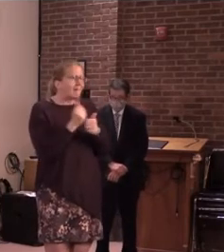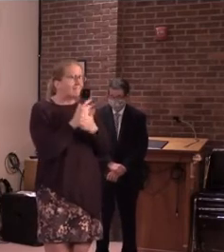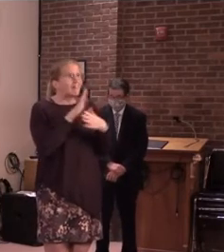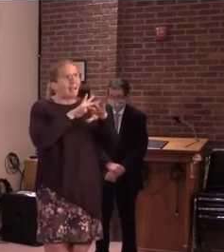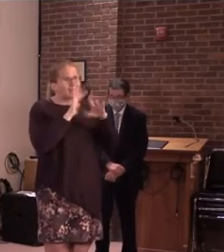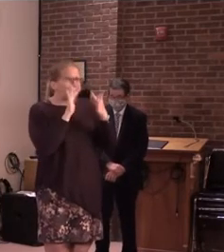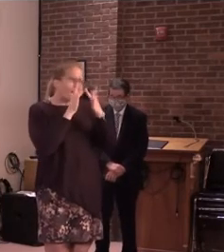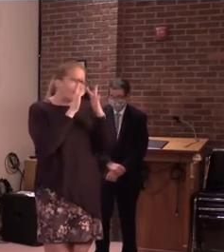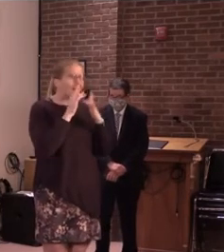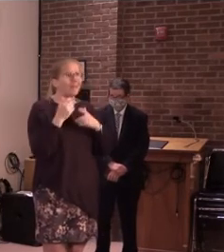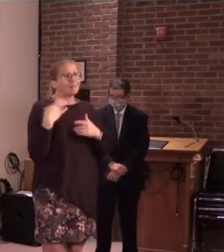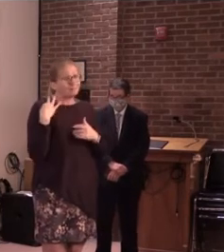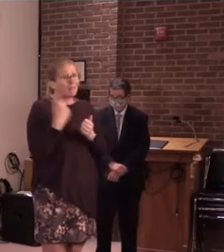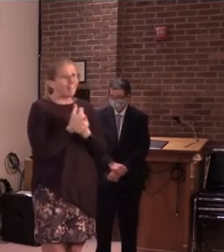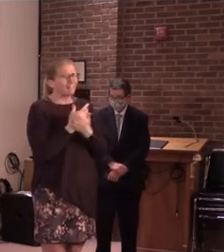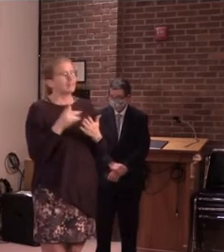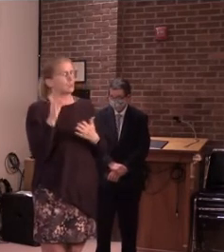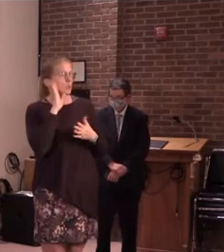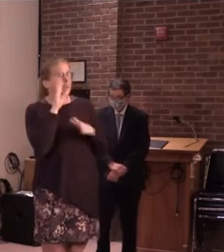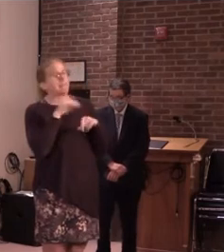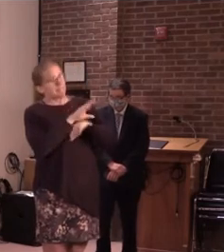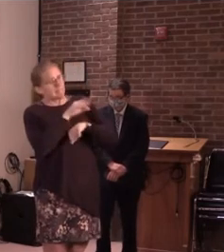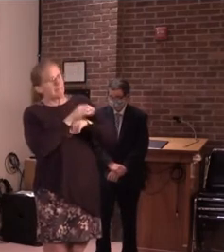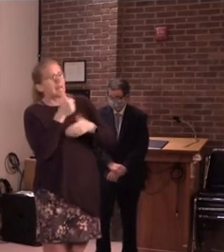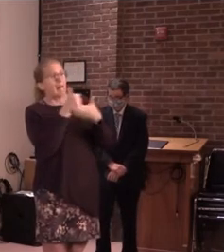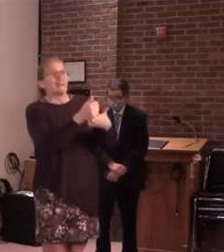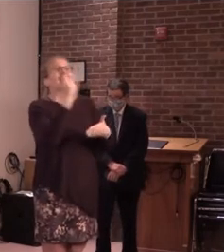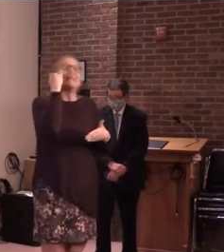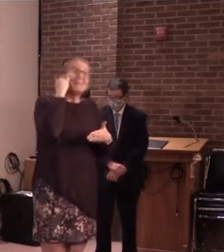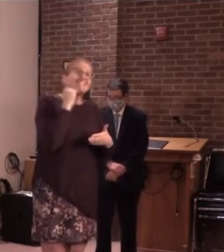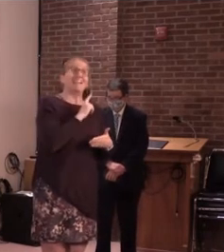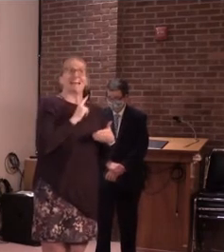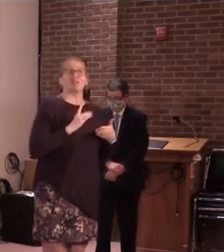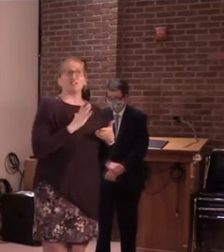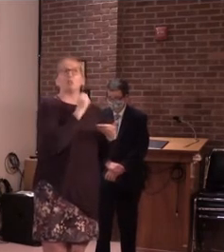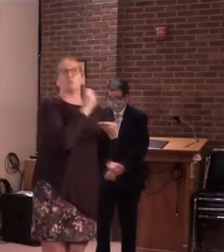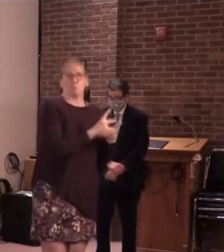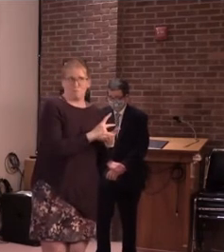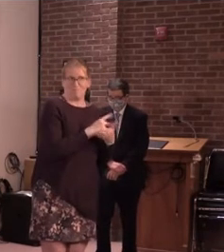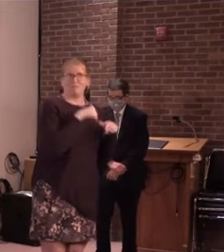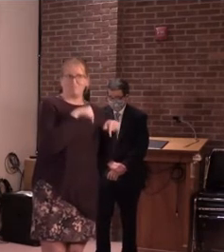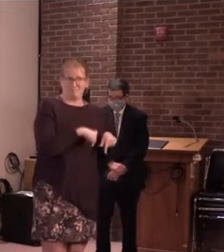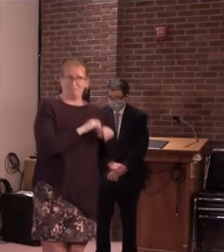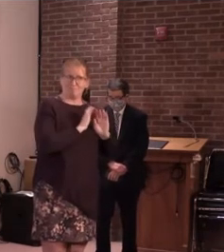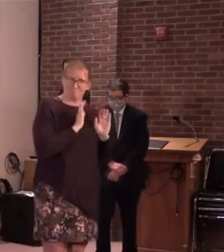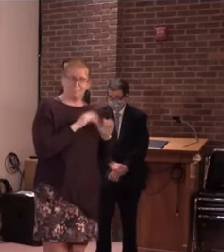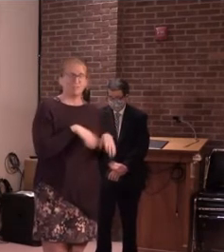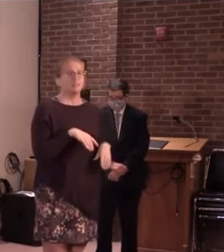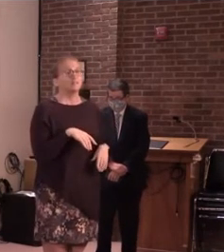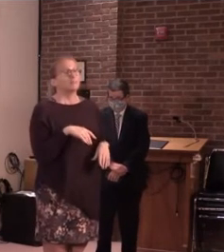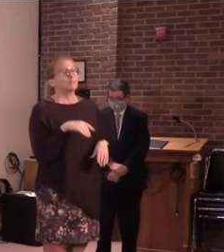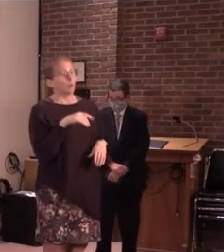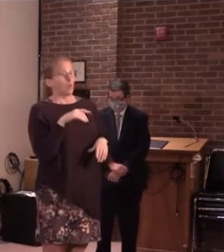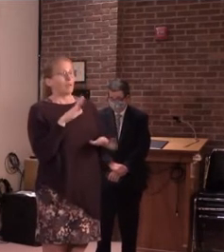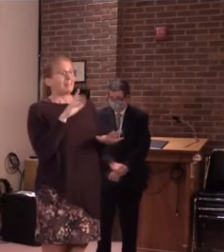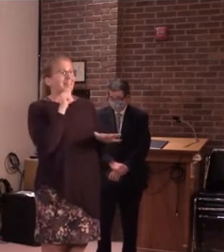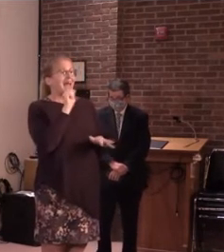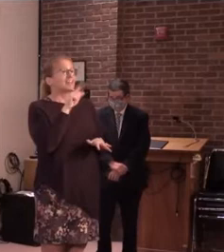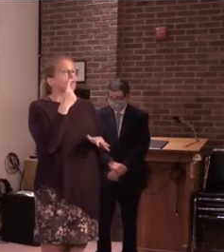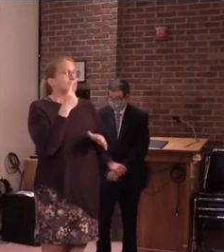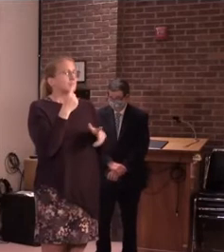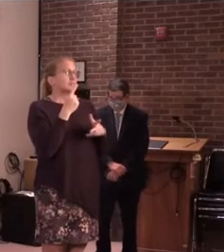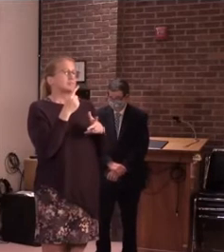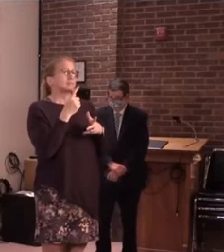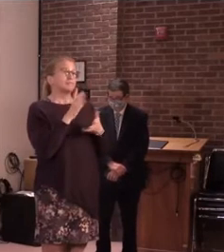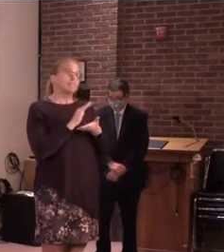of assistance necessary. It's not just getting the money to them, it's also making sure that they're able to reconfigure